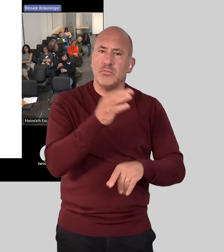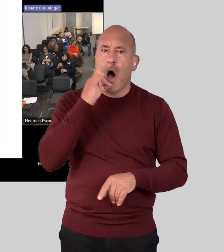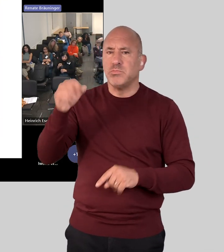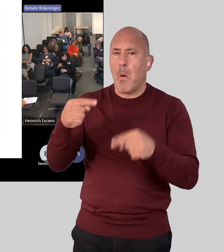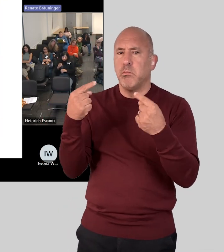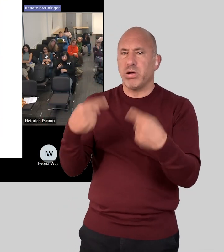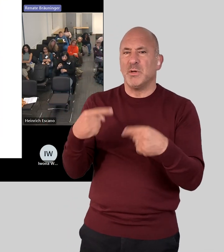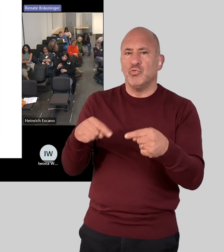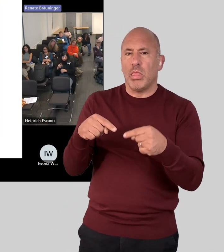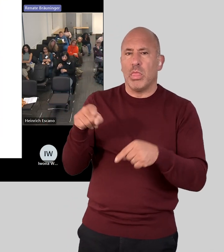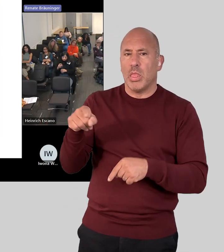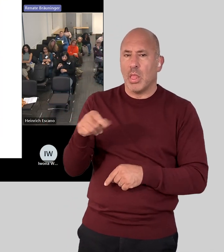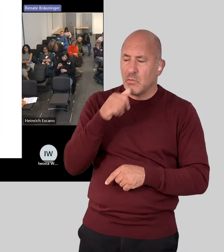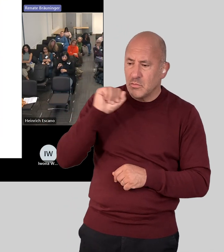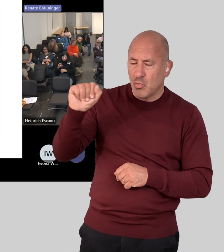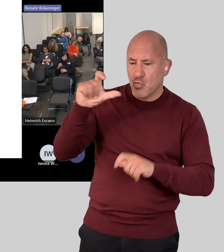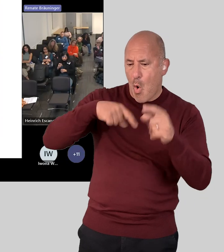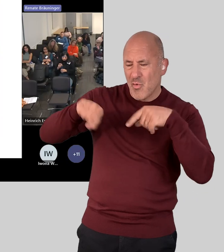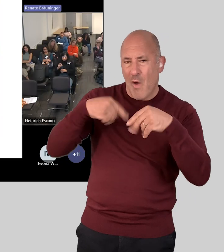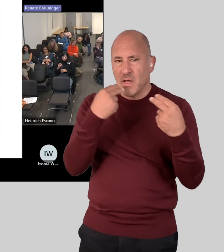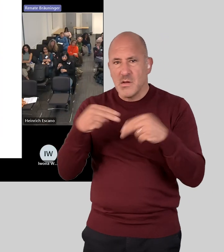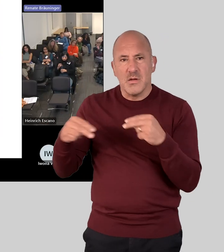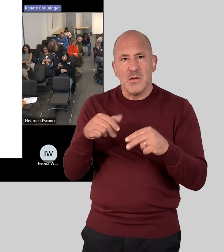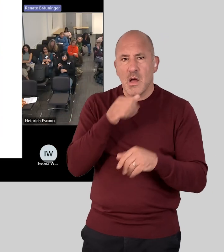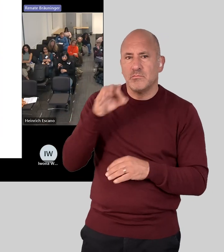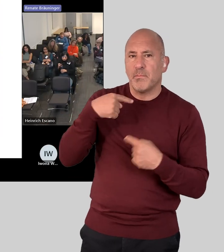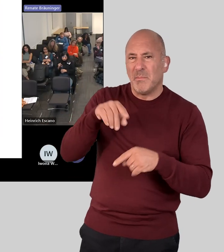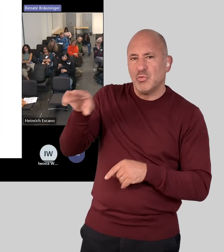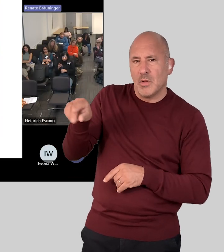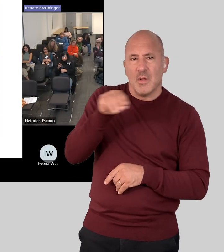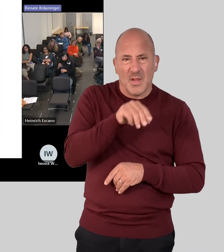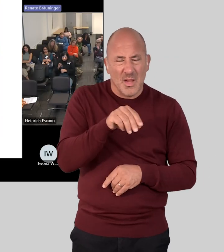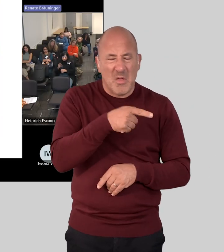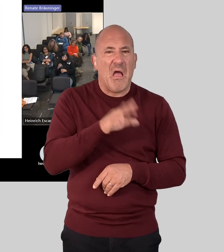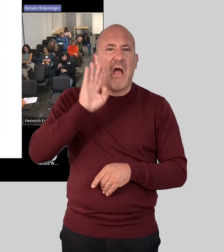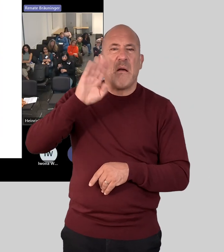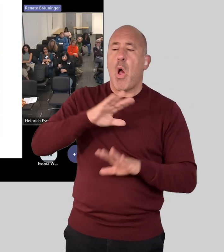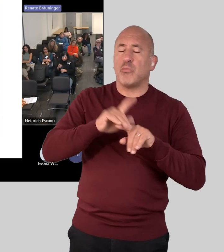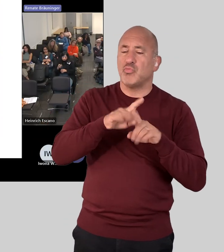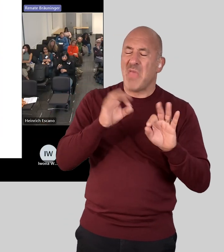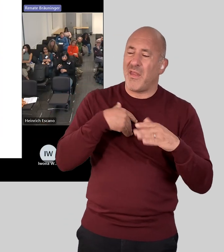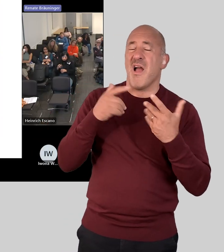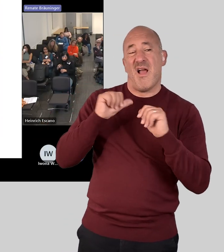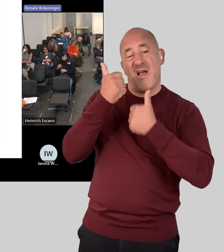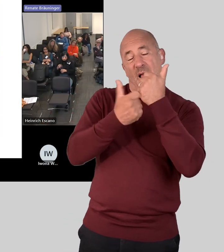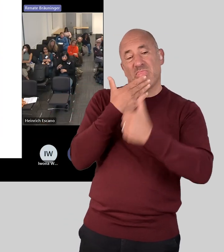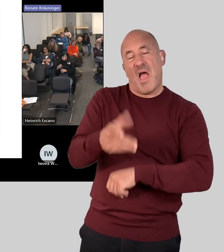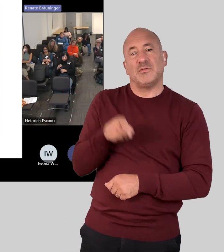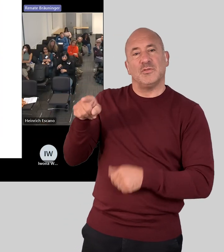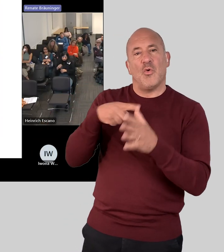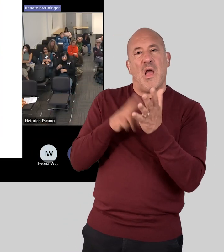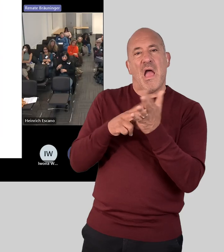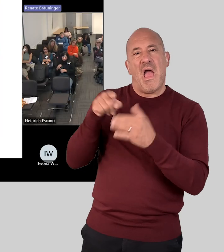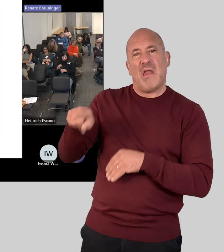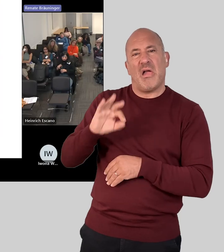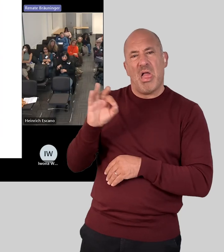say that Beyoncé erred in neglecting to seek permission from the Keersmaeker for using her choreography